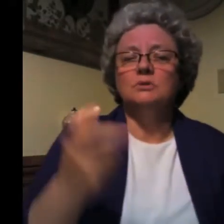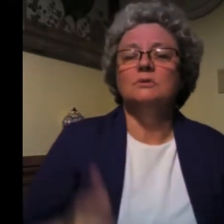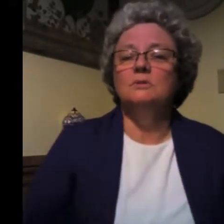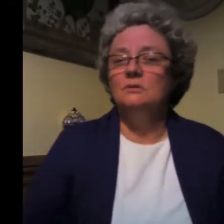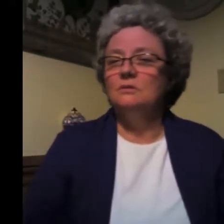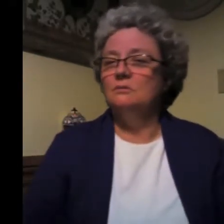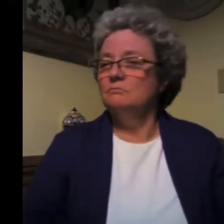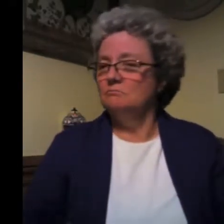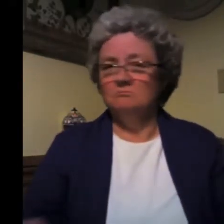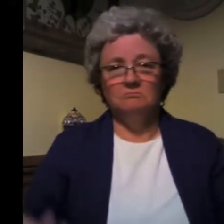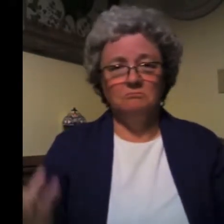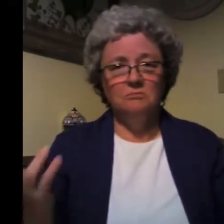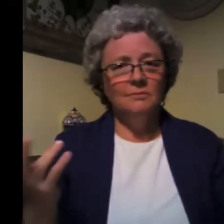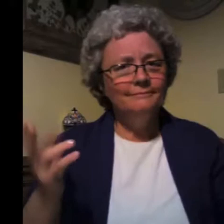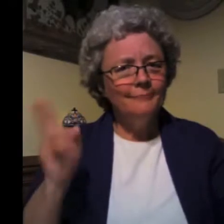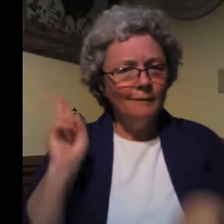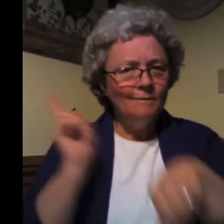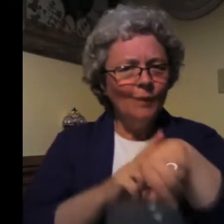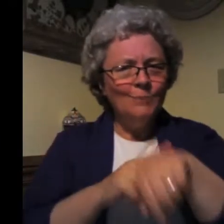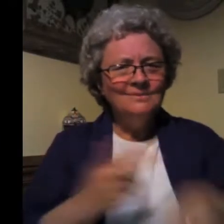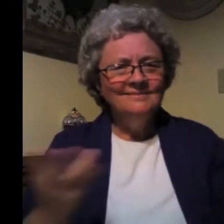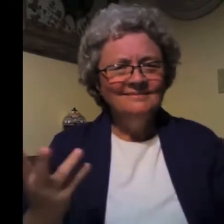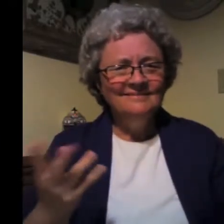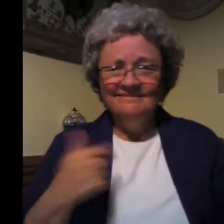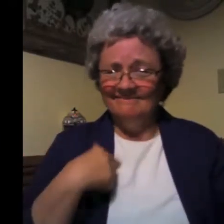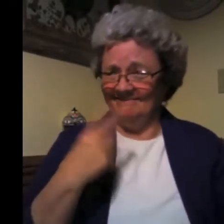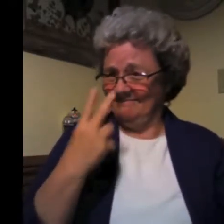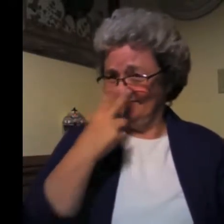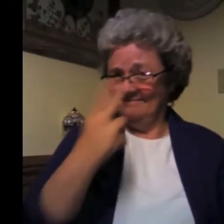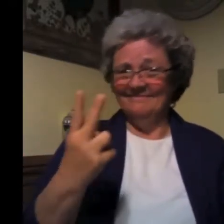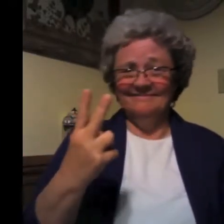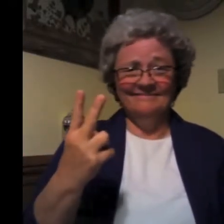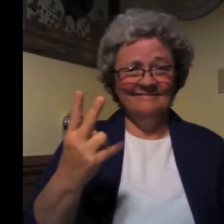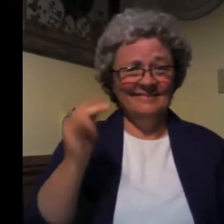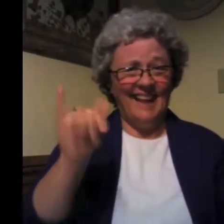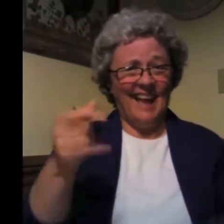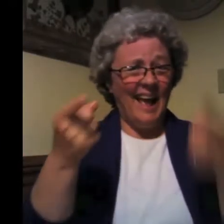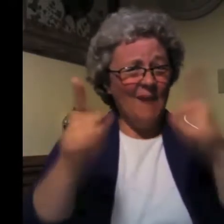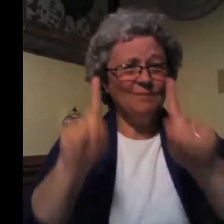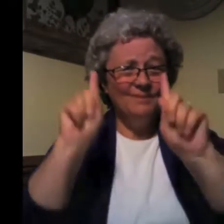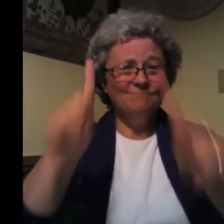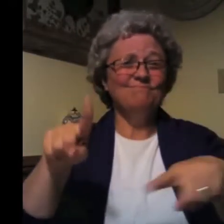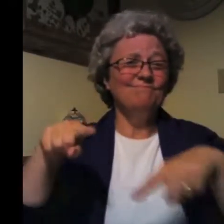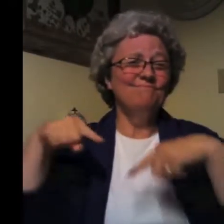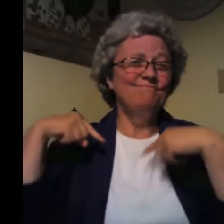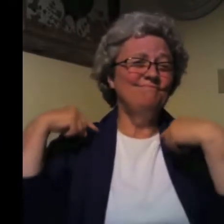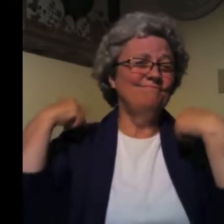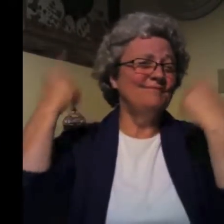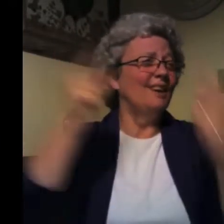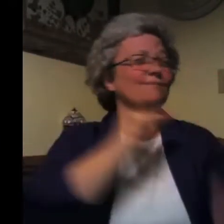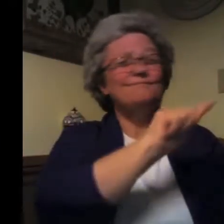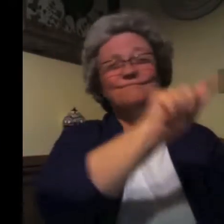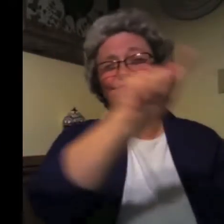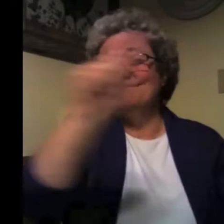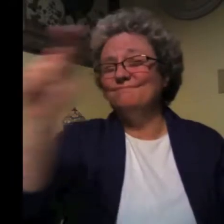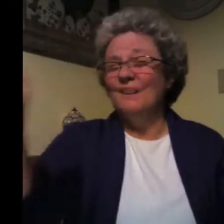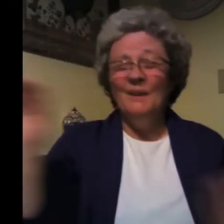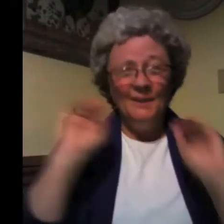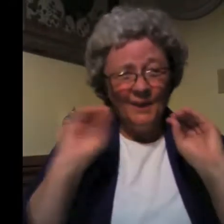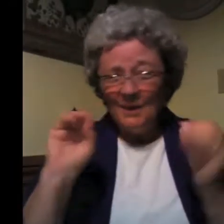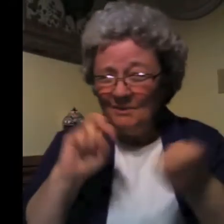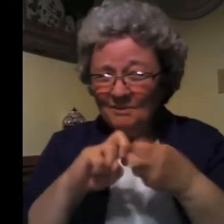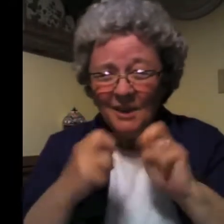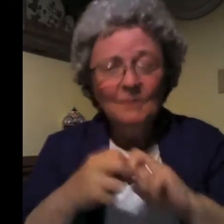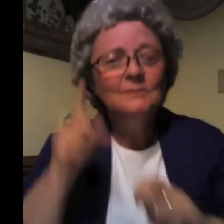officer continued to talk. Of course. That happens all the time. There's nothing wrong with that situation. There's nothing wrong